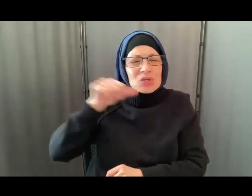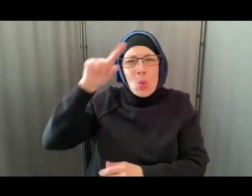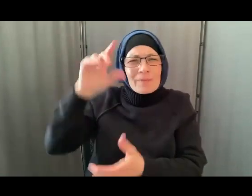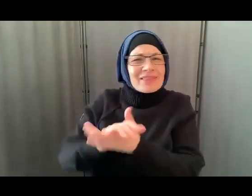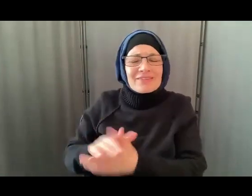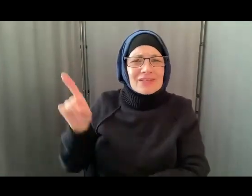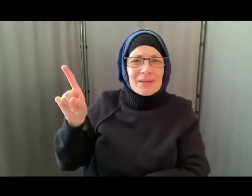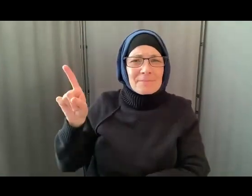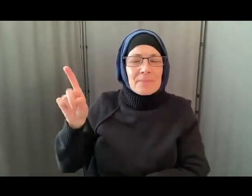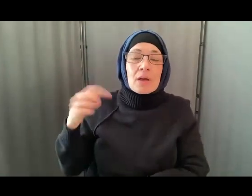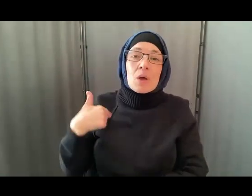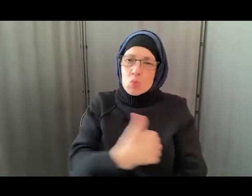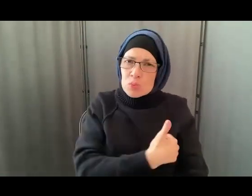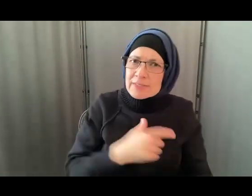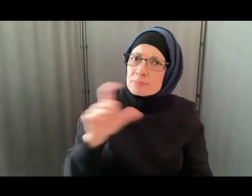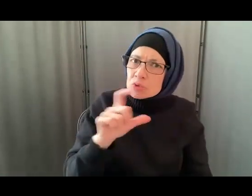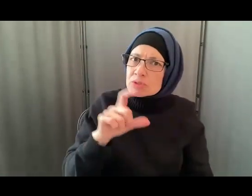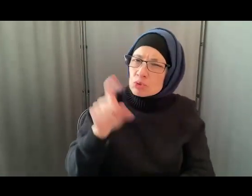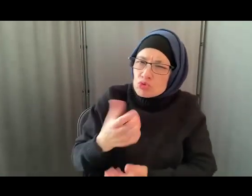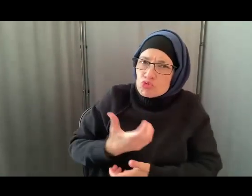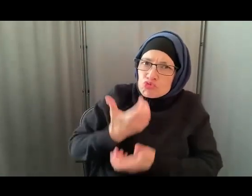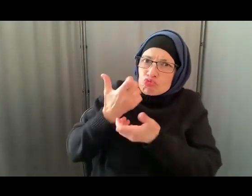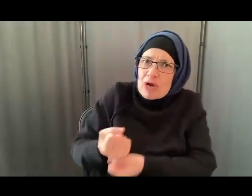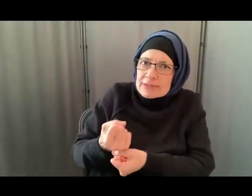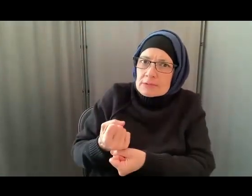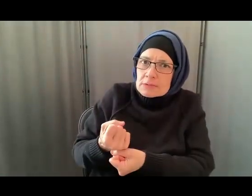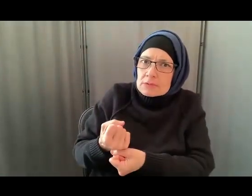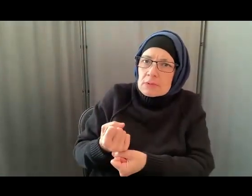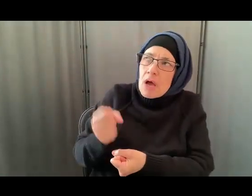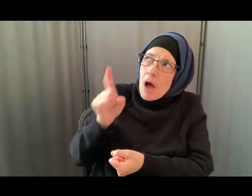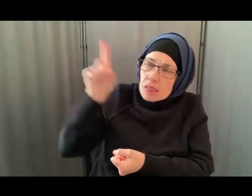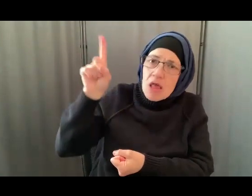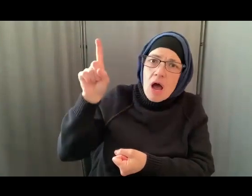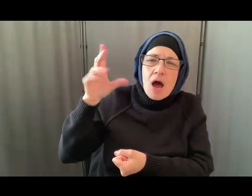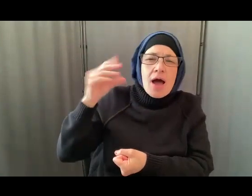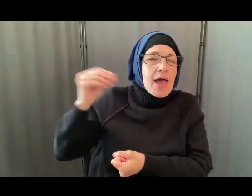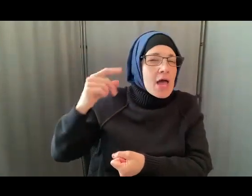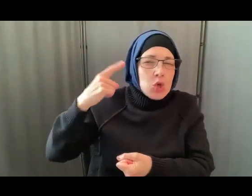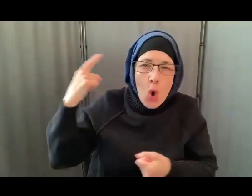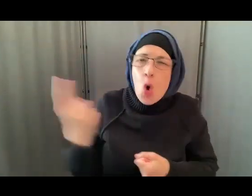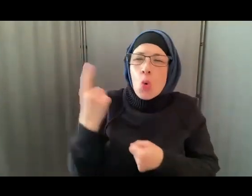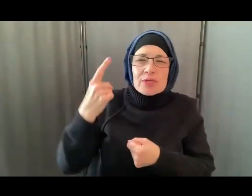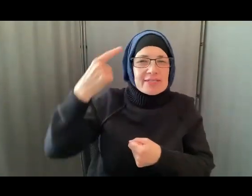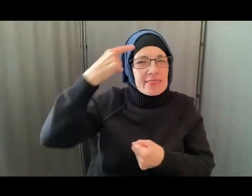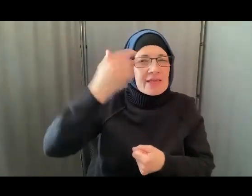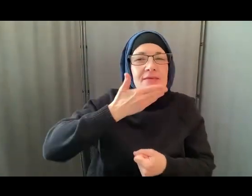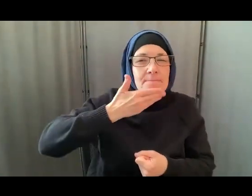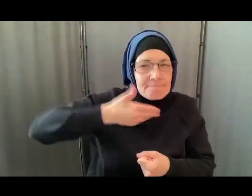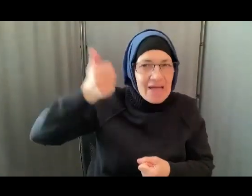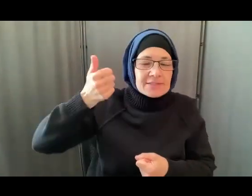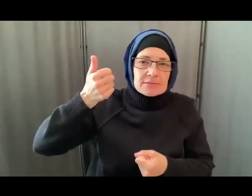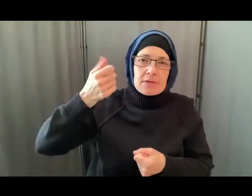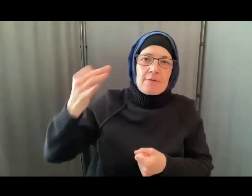Muslims should trust Allah and should think and expect the best from Allah subhanahu wa ta'ala.